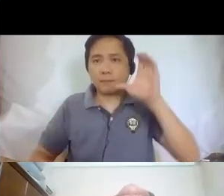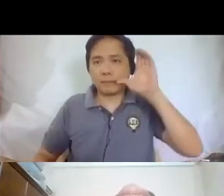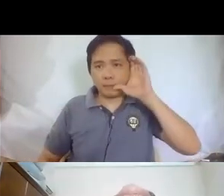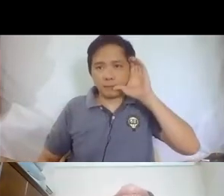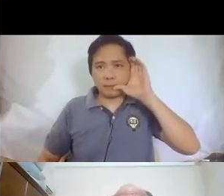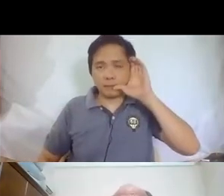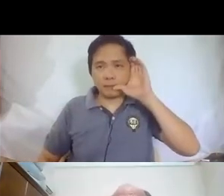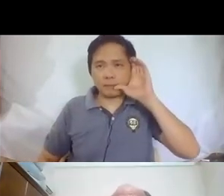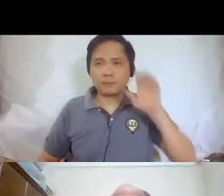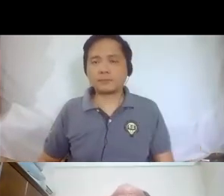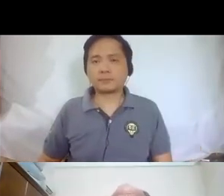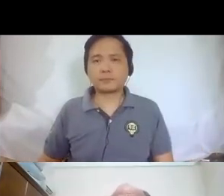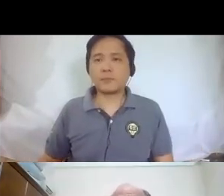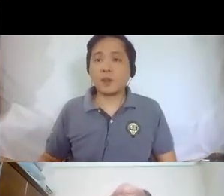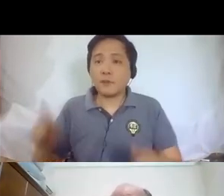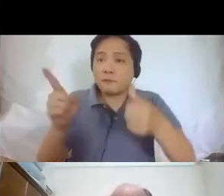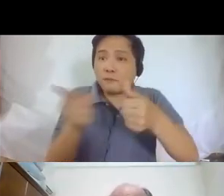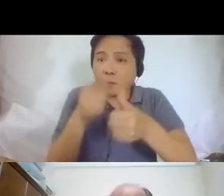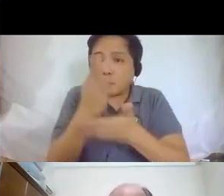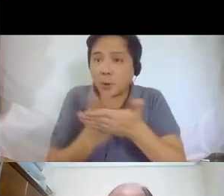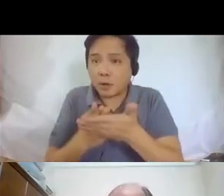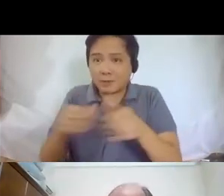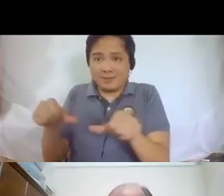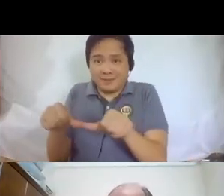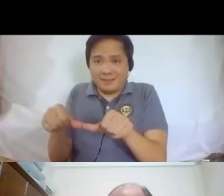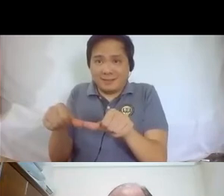the first part of the sign two-handed or one-handed?